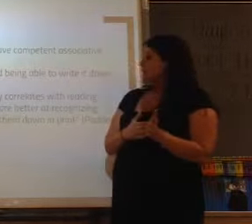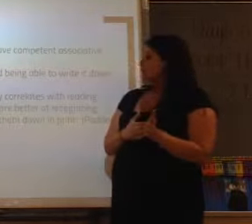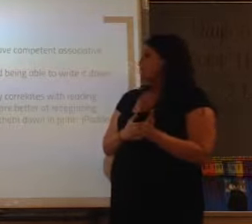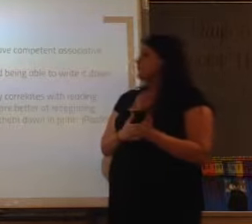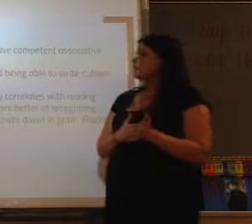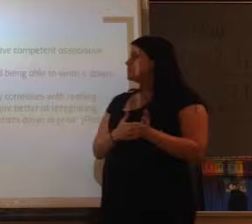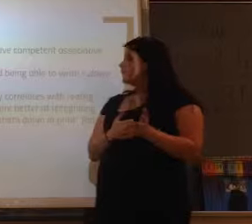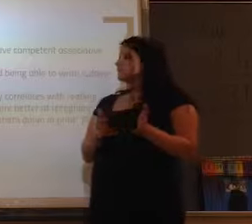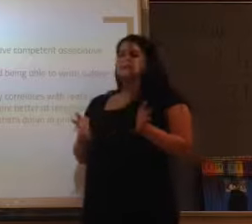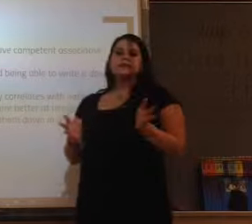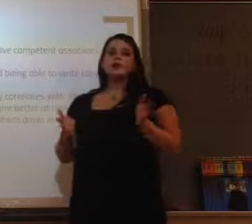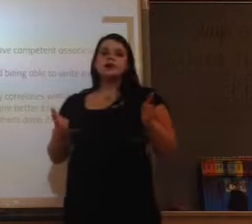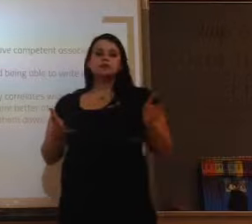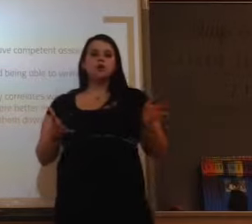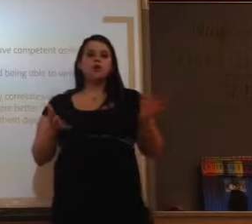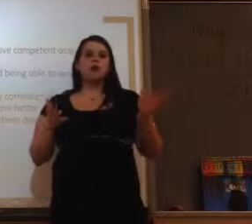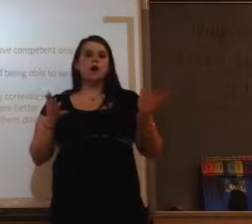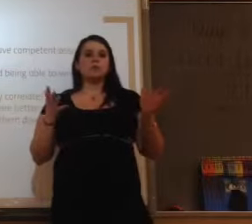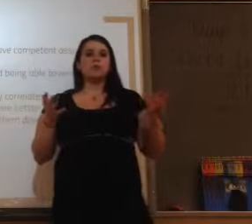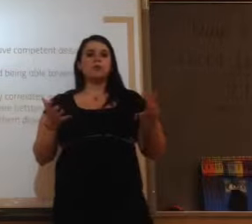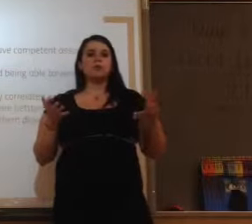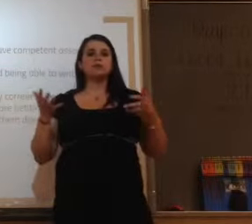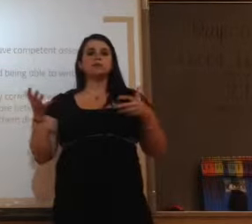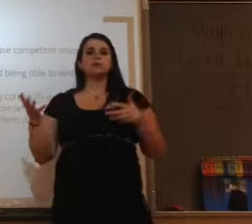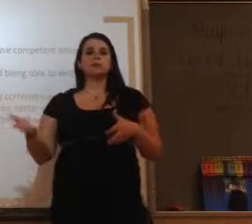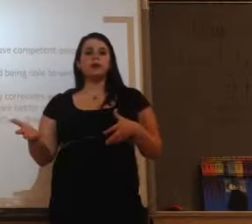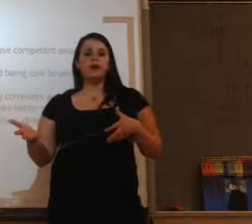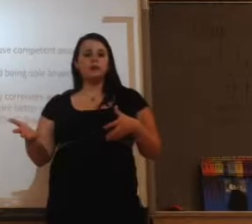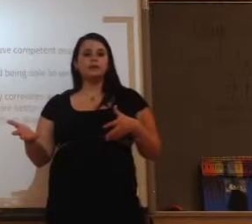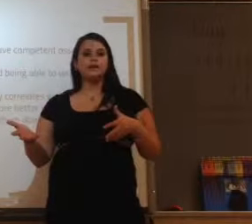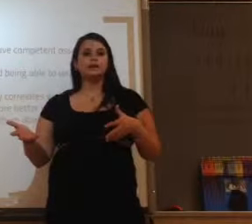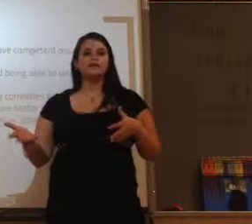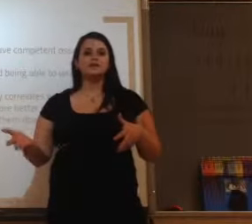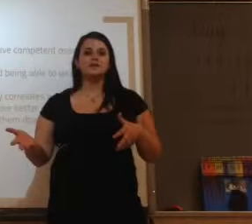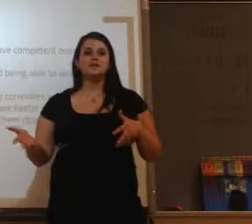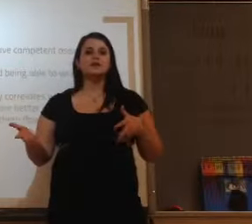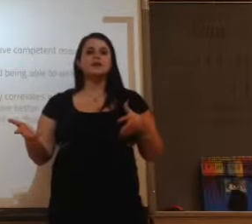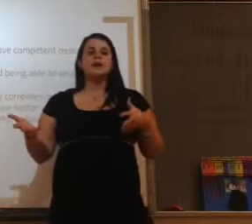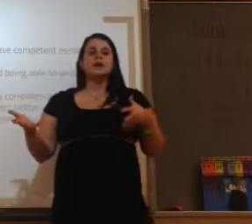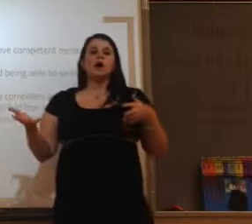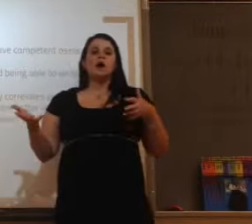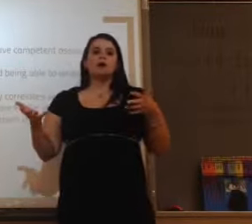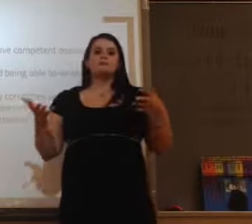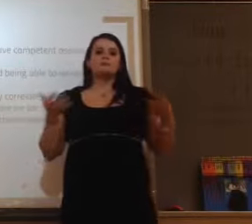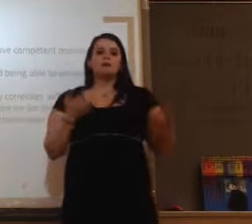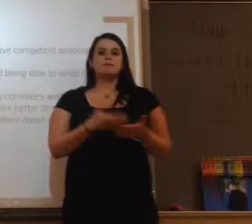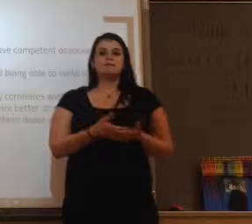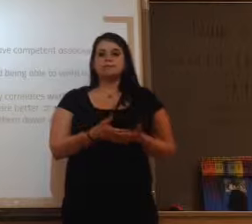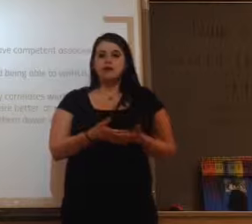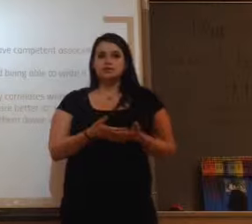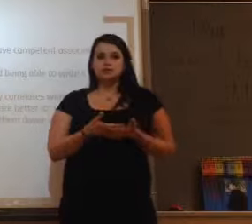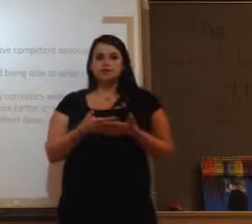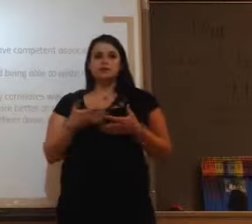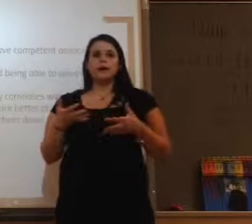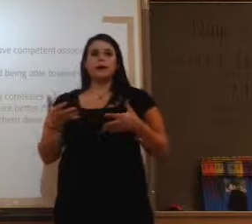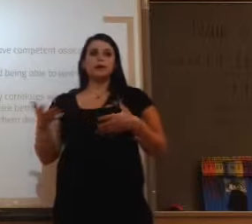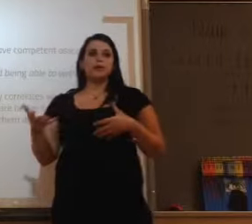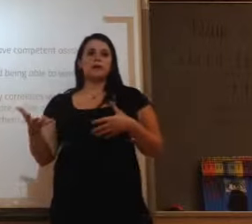The fingerspelling ability also correlates with reading comprehension skills, sometimes contextual, but either way,